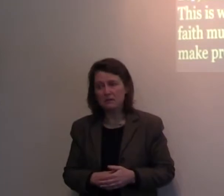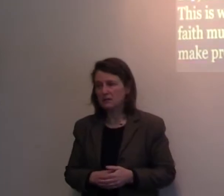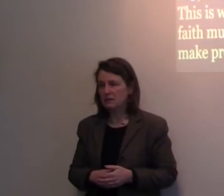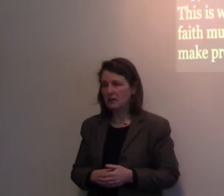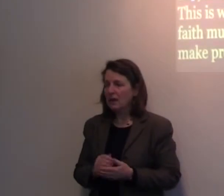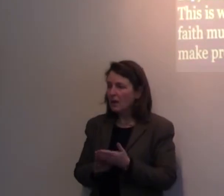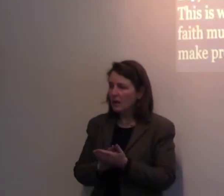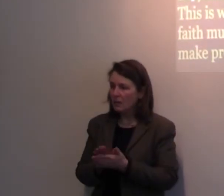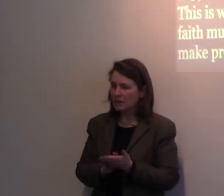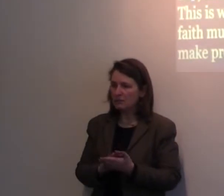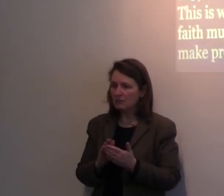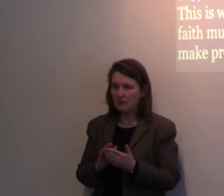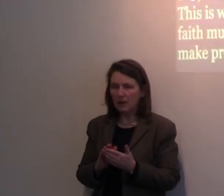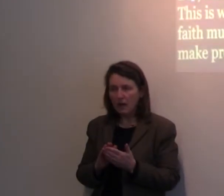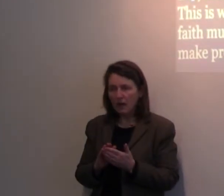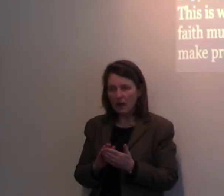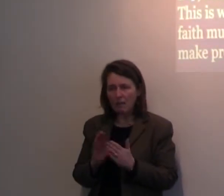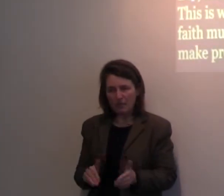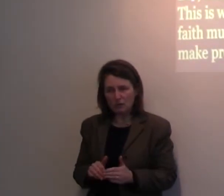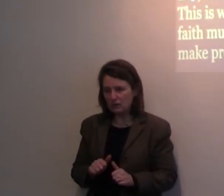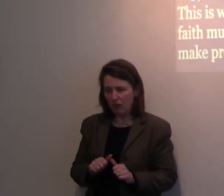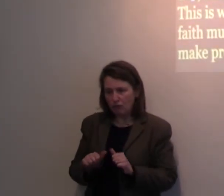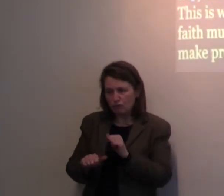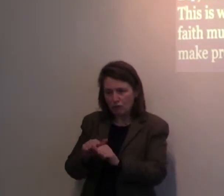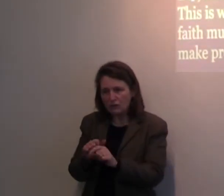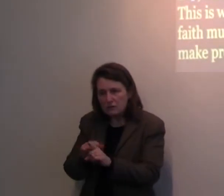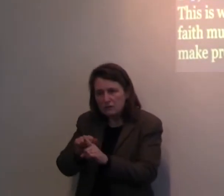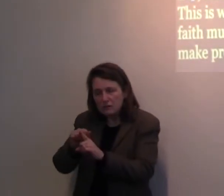Means that I must make progress in my Christian life.